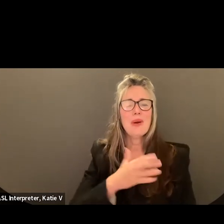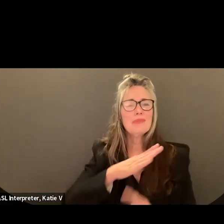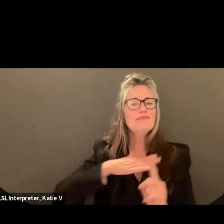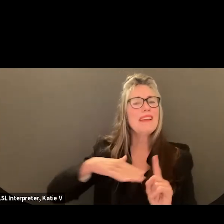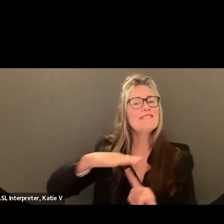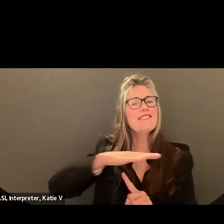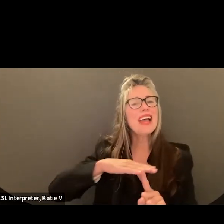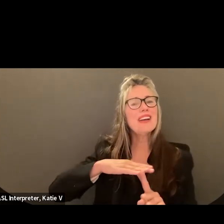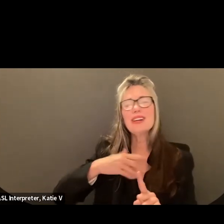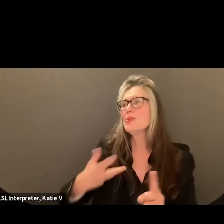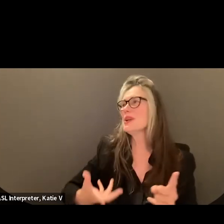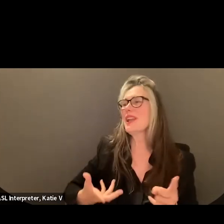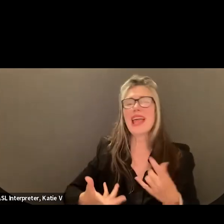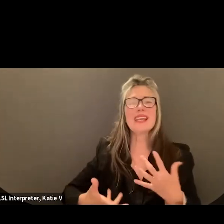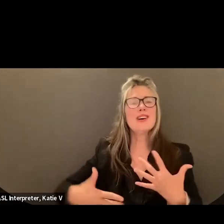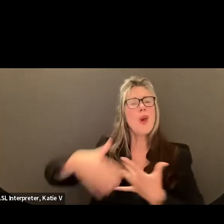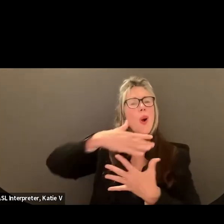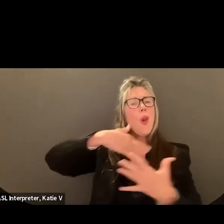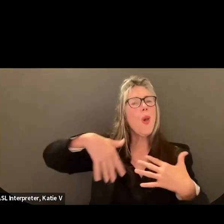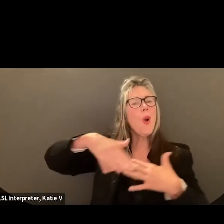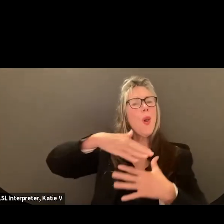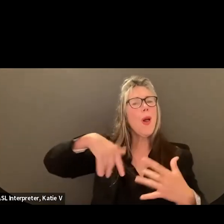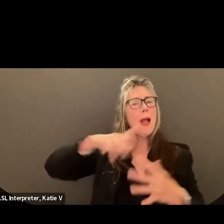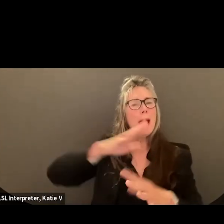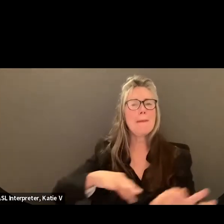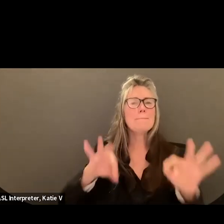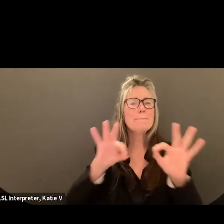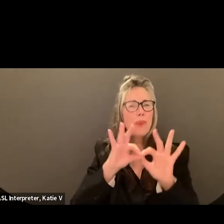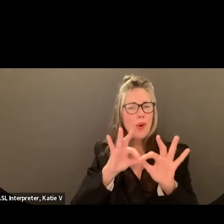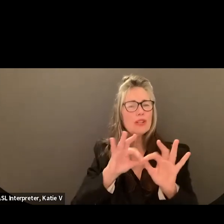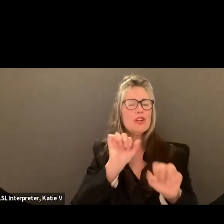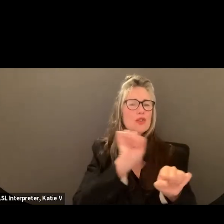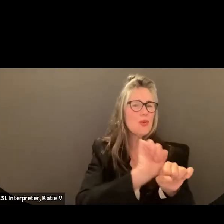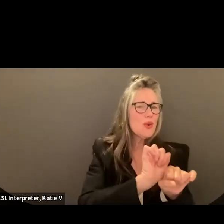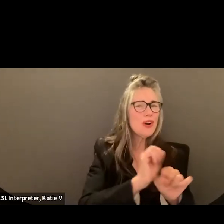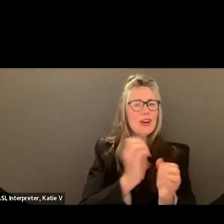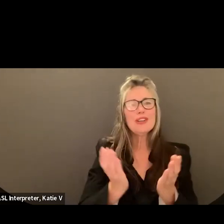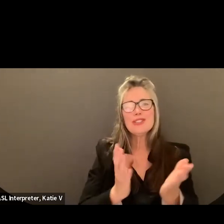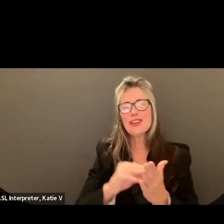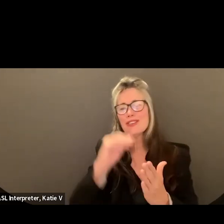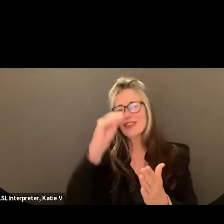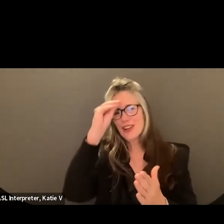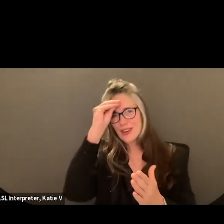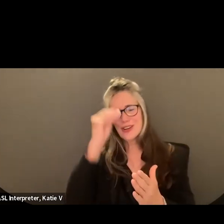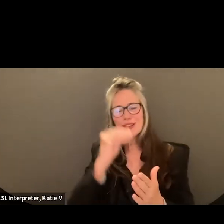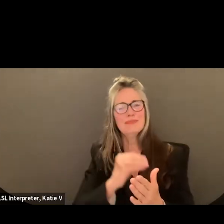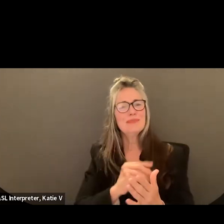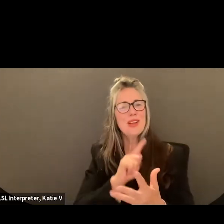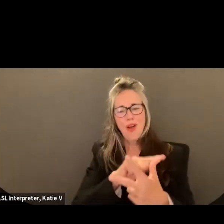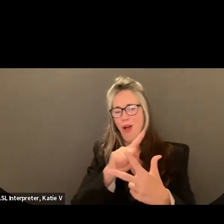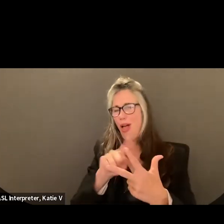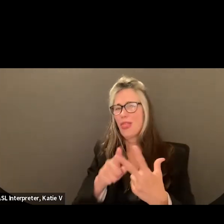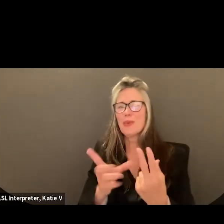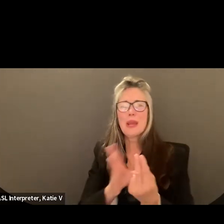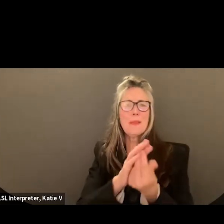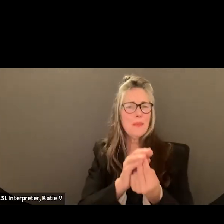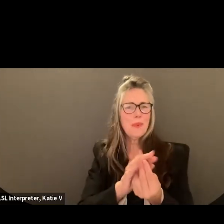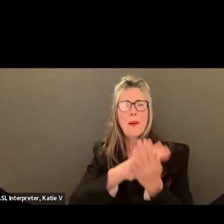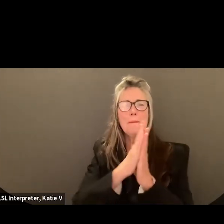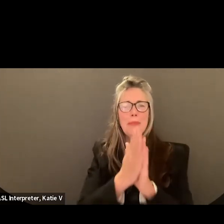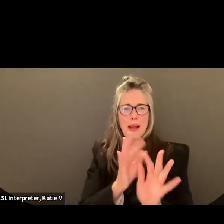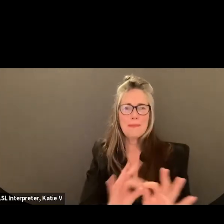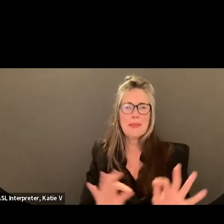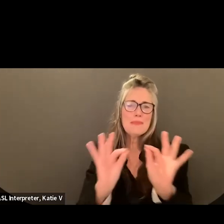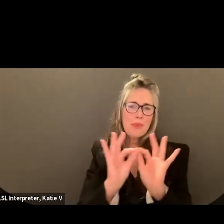in serving in teaching and learning and how critical those pieces are so. So, thank you everyone that's here tonight and taking your time and